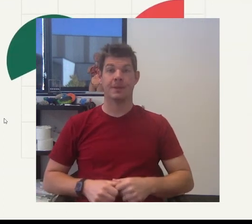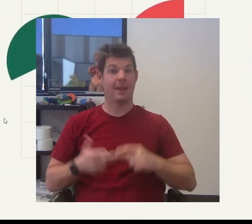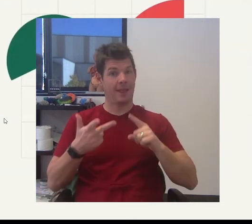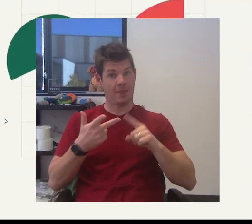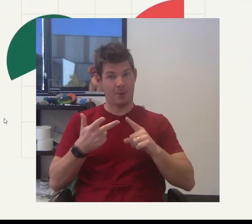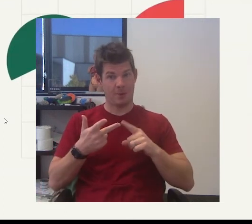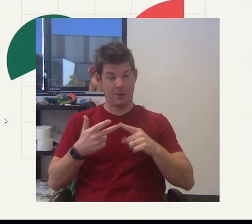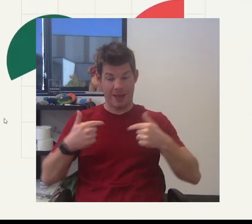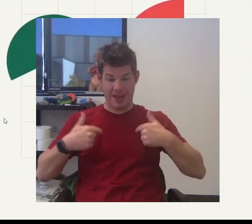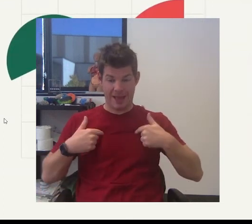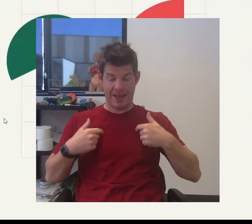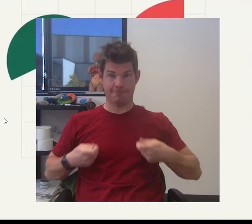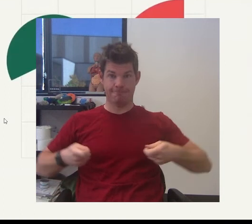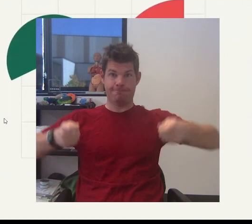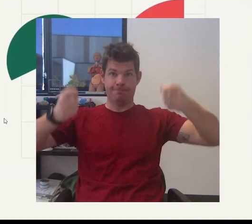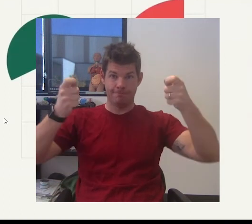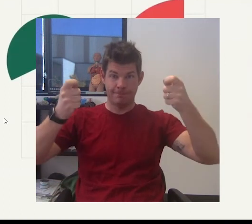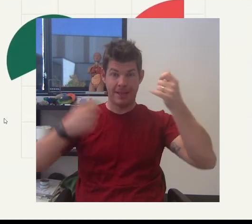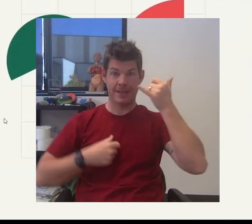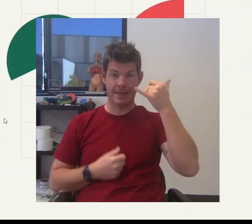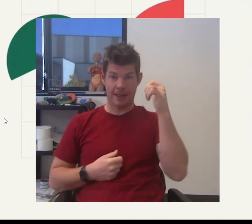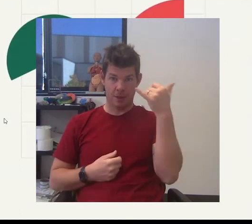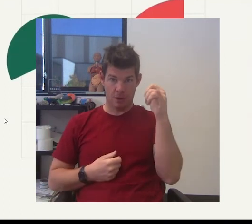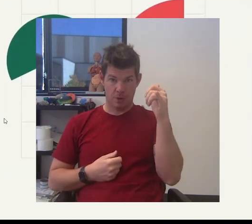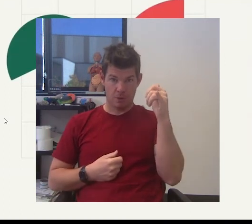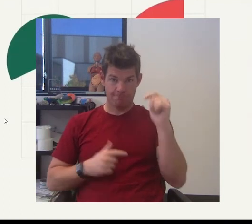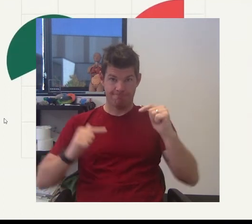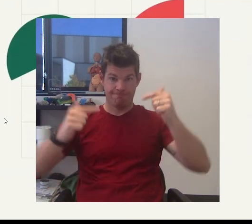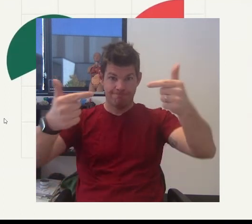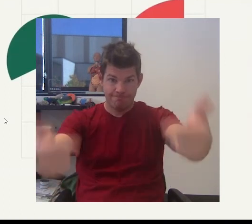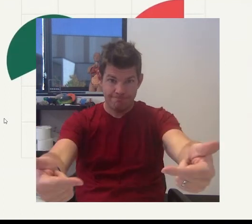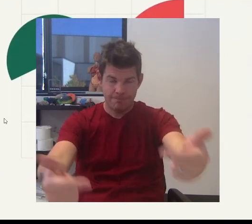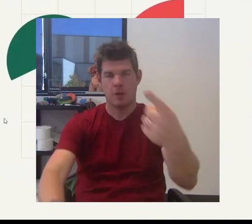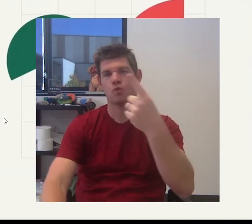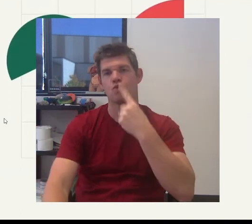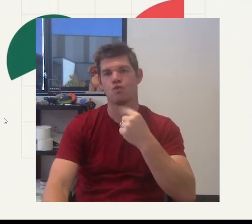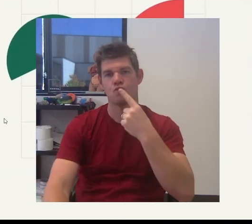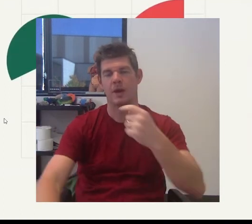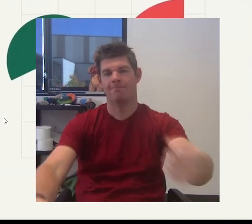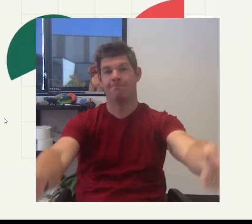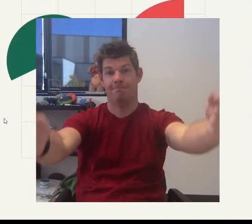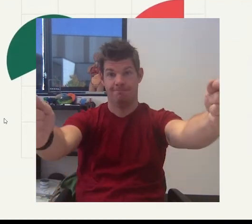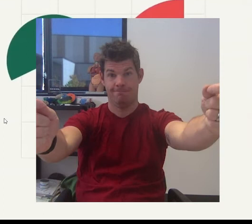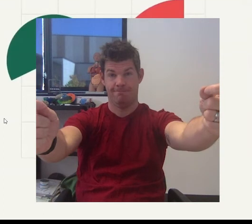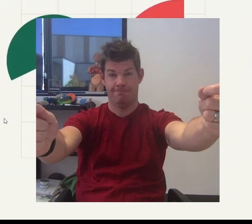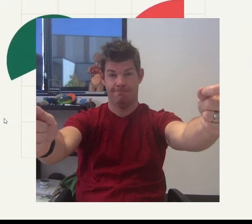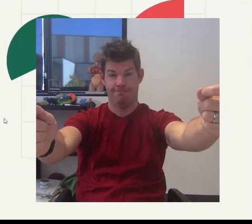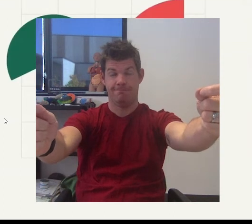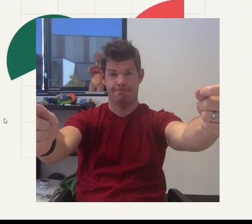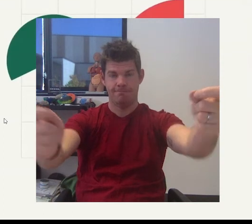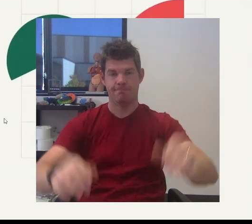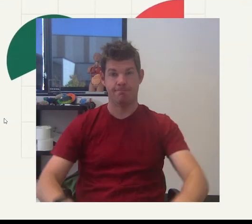item. And if my color on my camera turns yellow, which looks like this, and again, I'll say